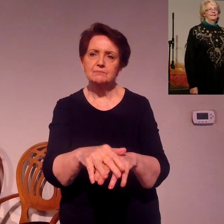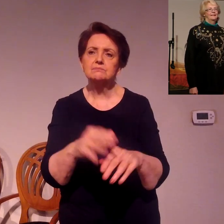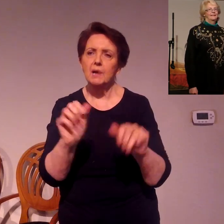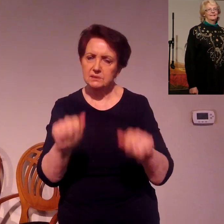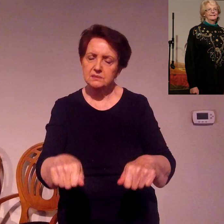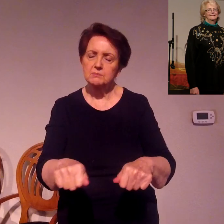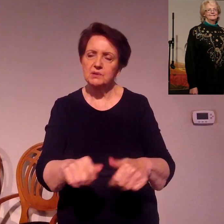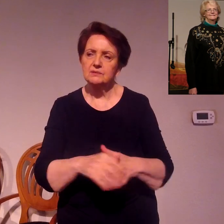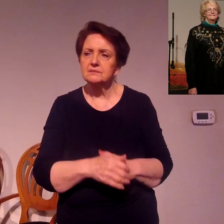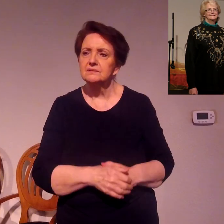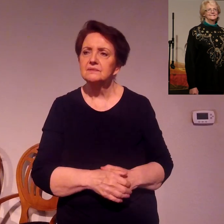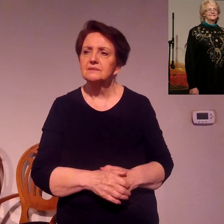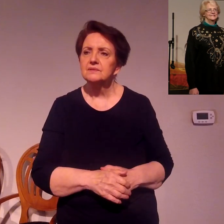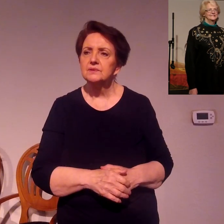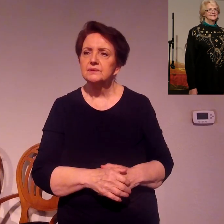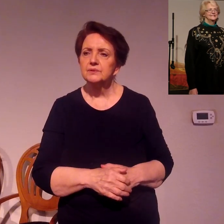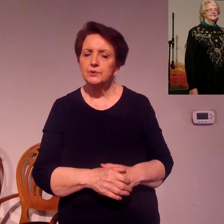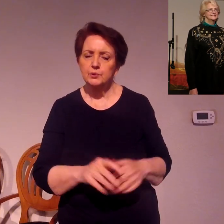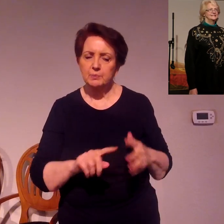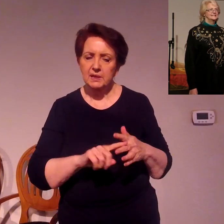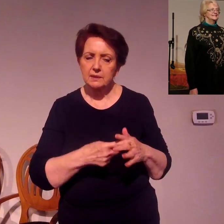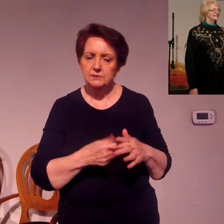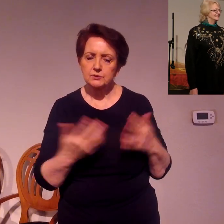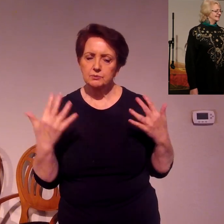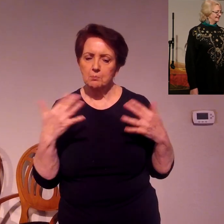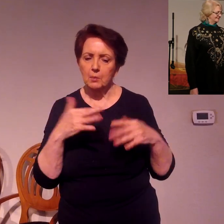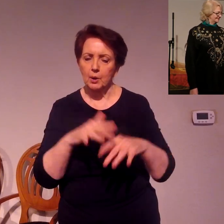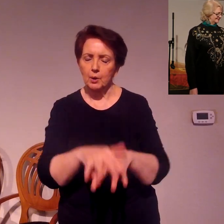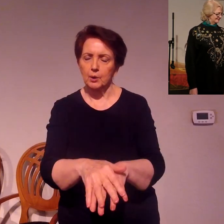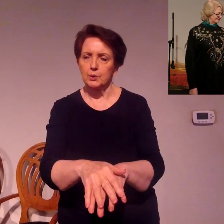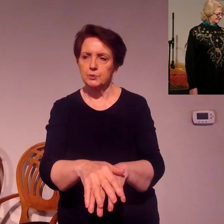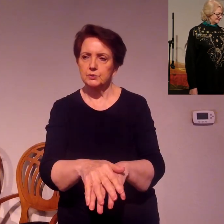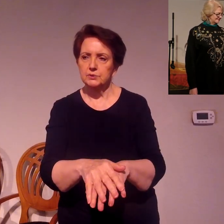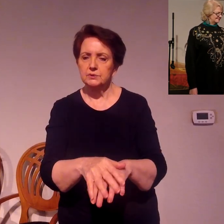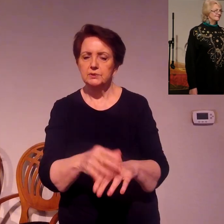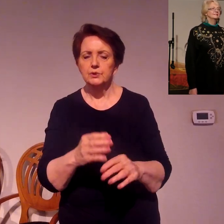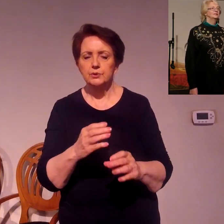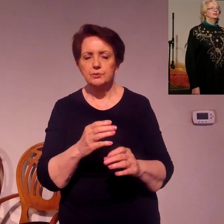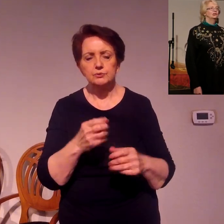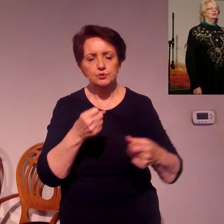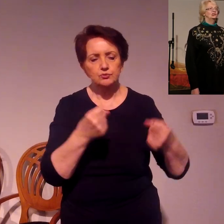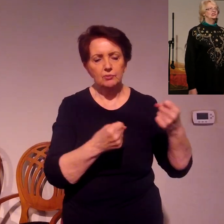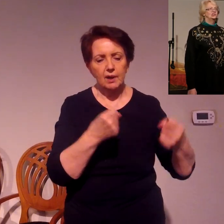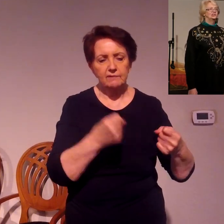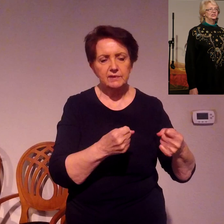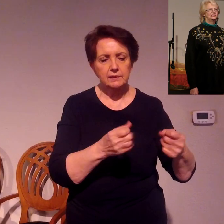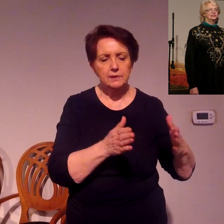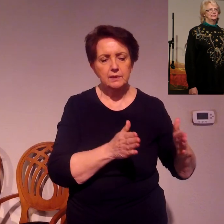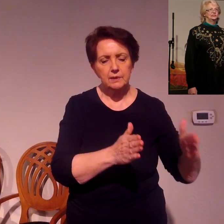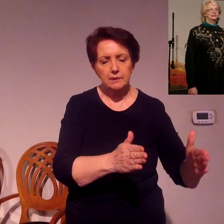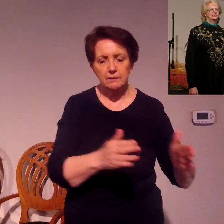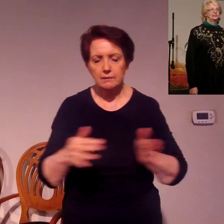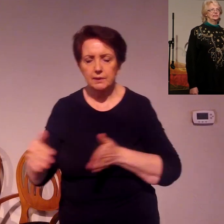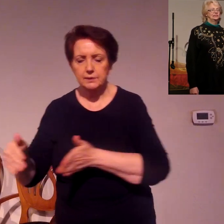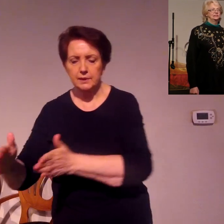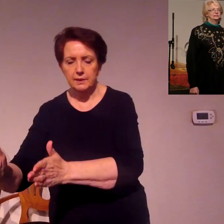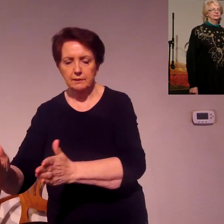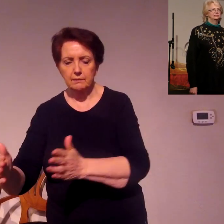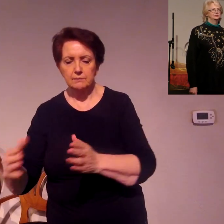to begin to merge. We're in our own lanes, and now we get to merge.